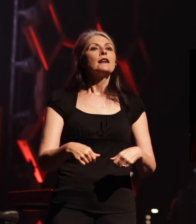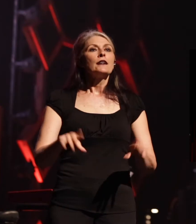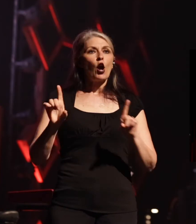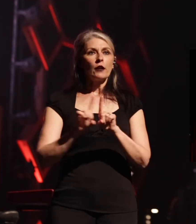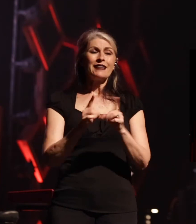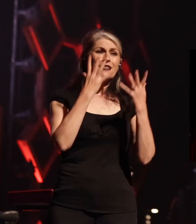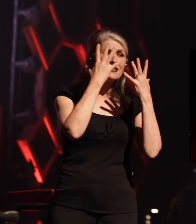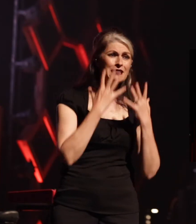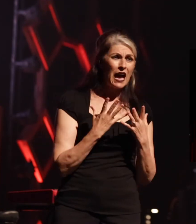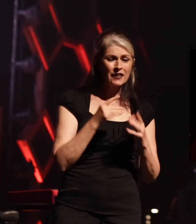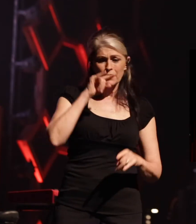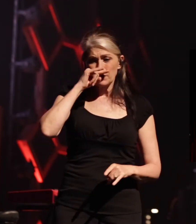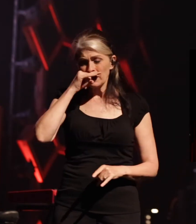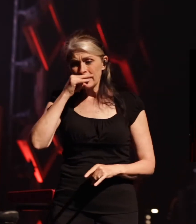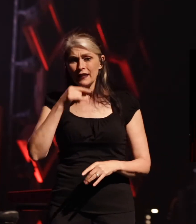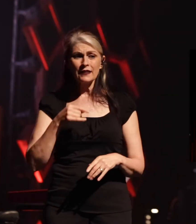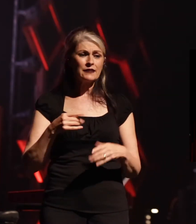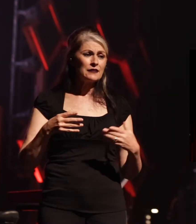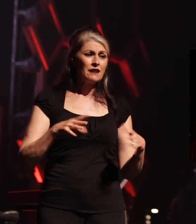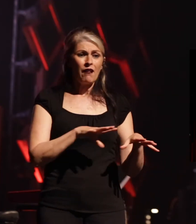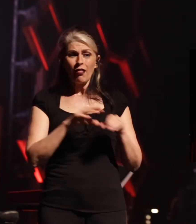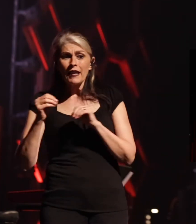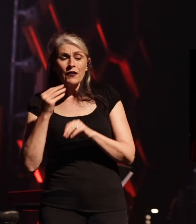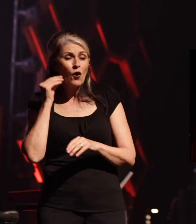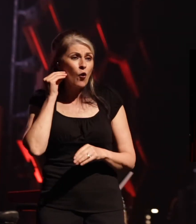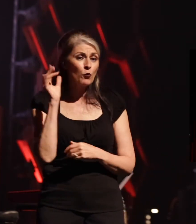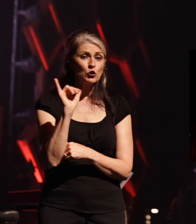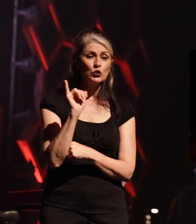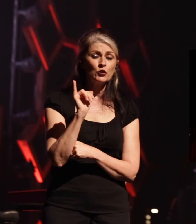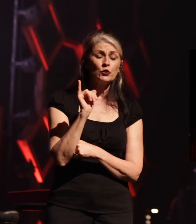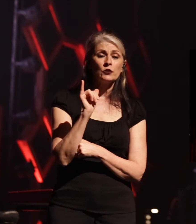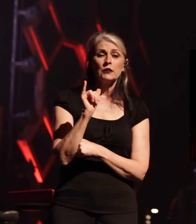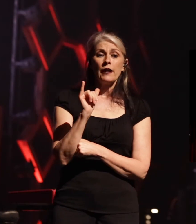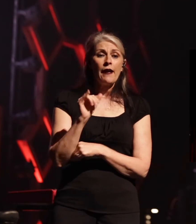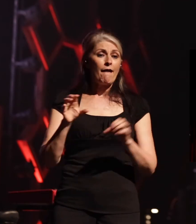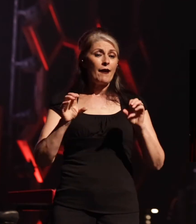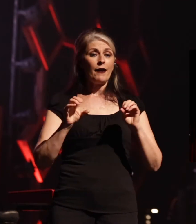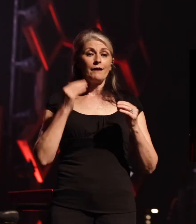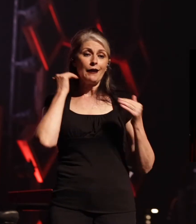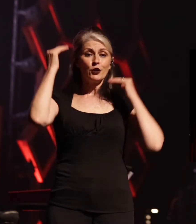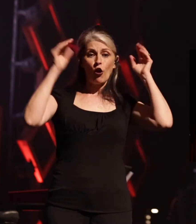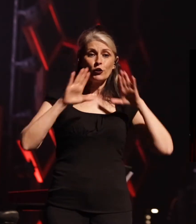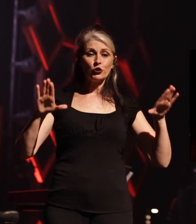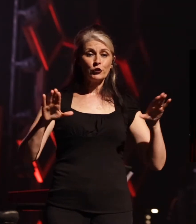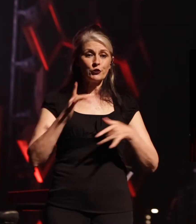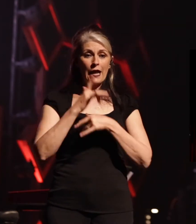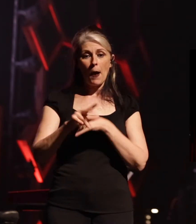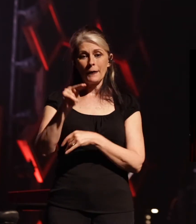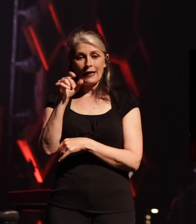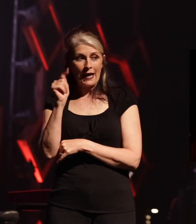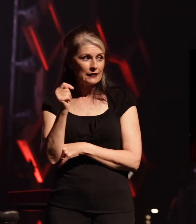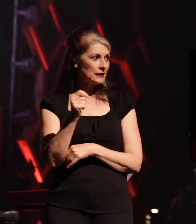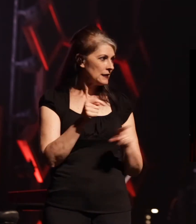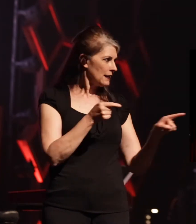kids leaving the home, turning into an empty nester, and what that feels like. Corey, both your kids are gone. See, your son